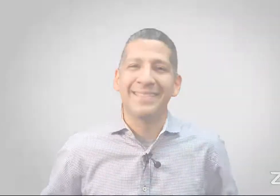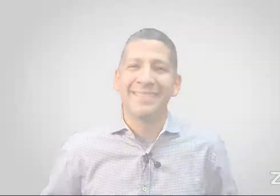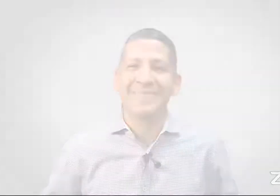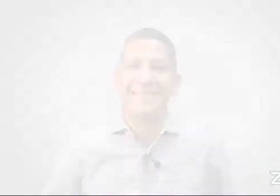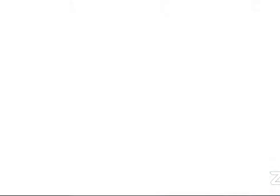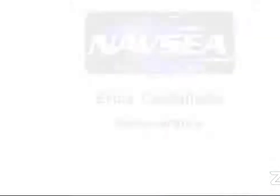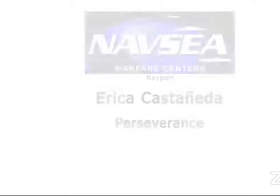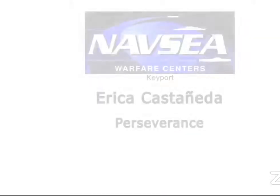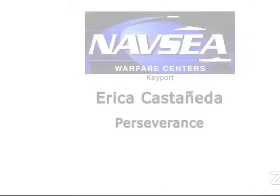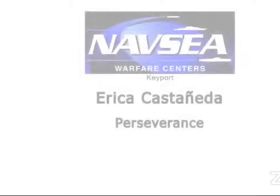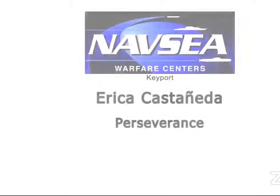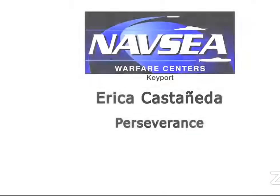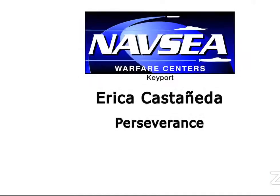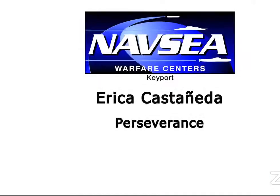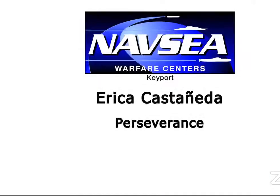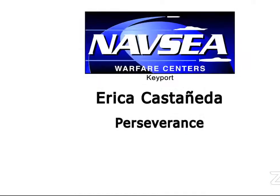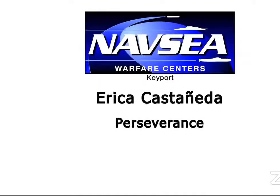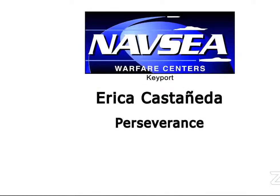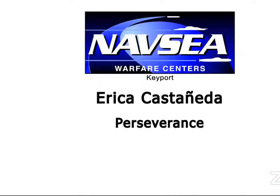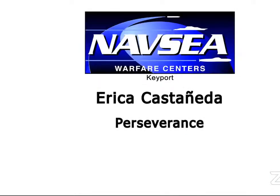Gracias.